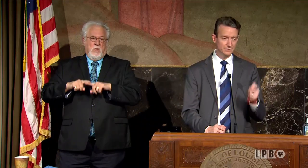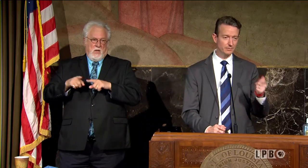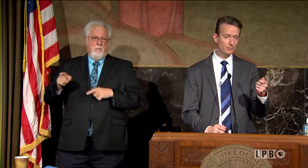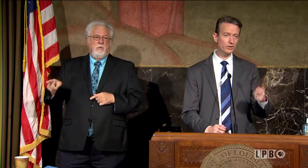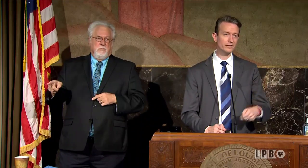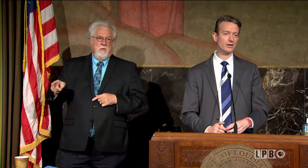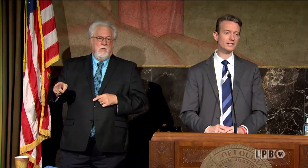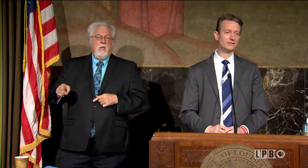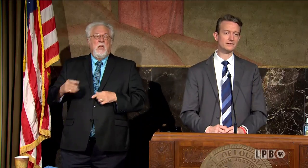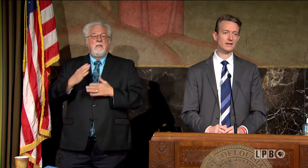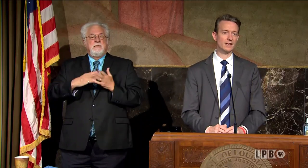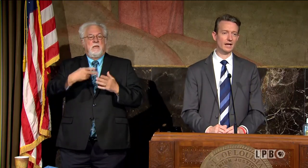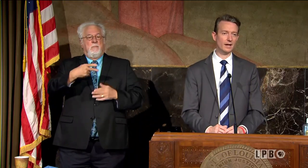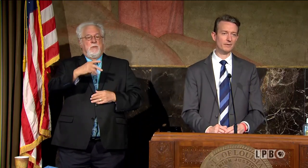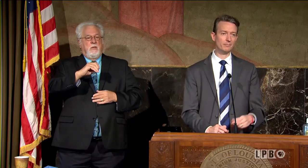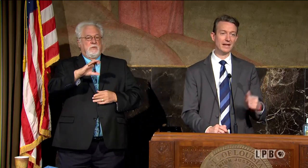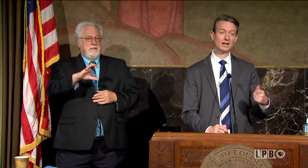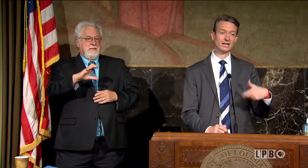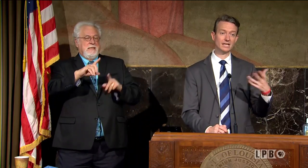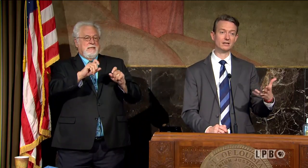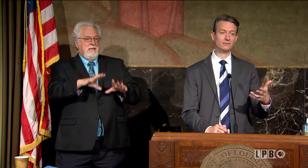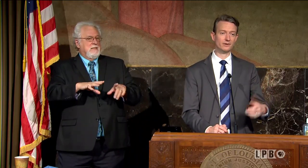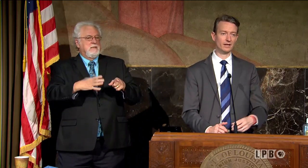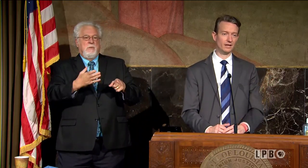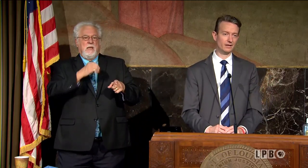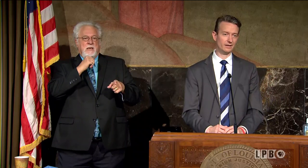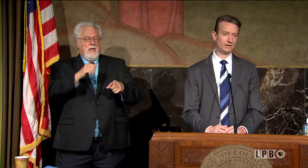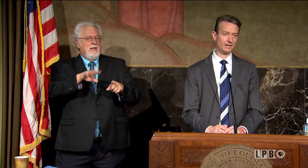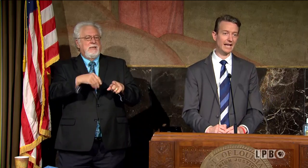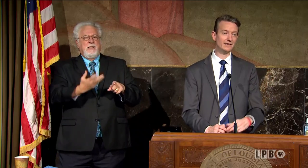tests. Some of the point-of-care tests may not